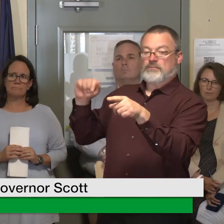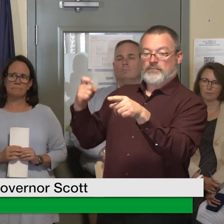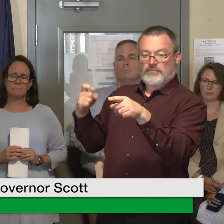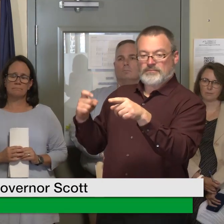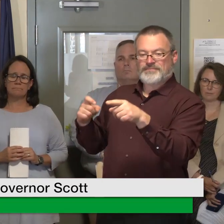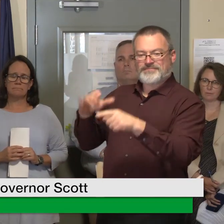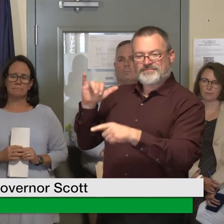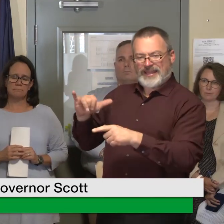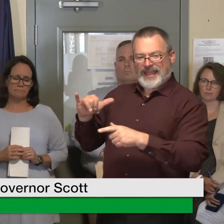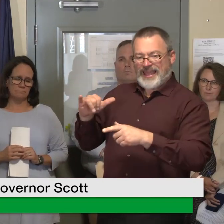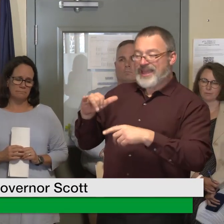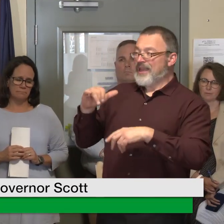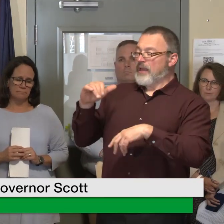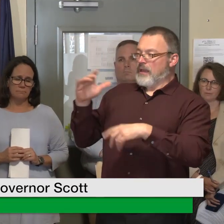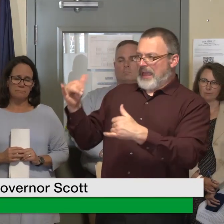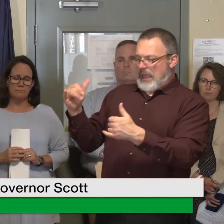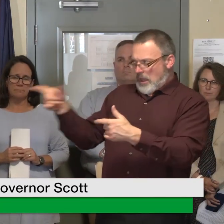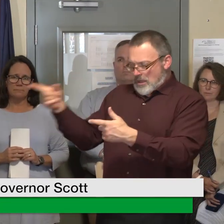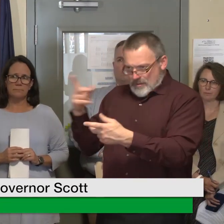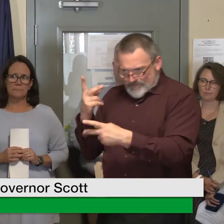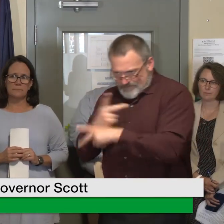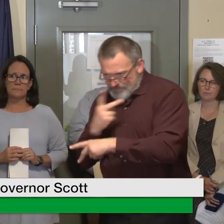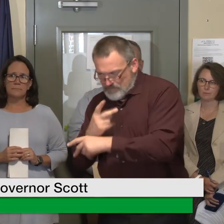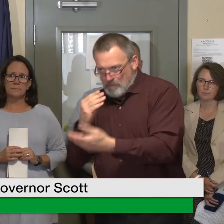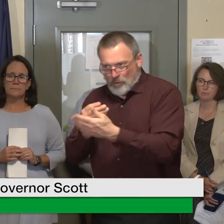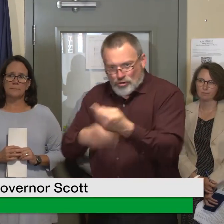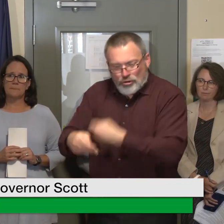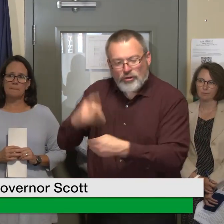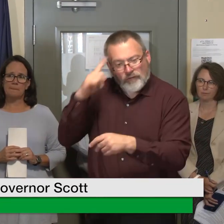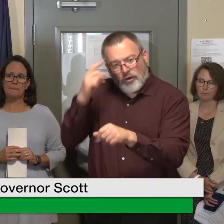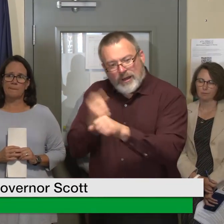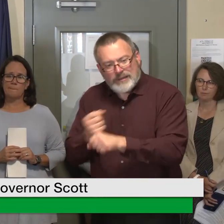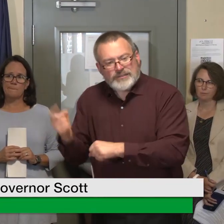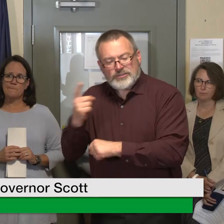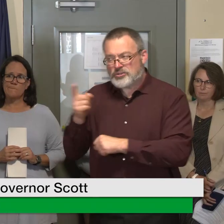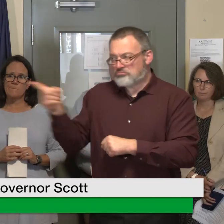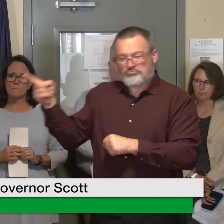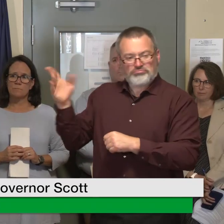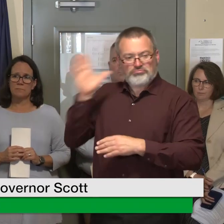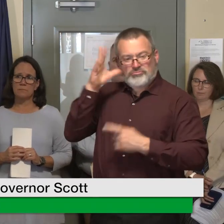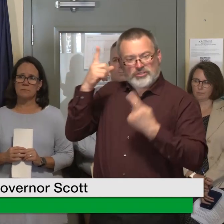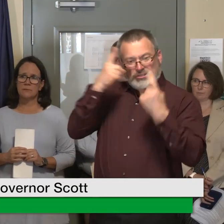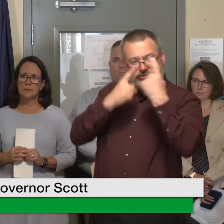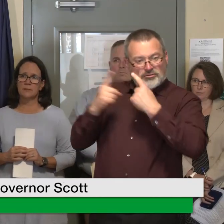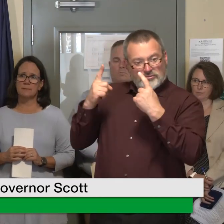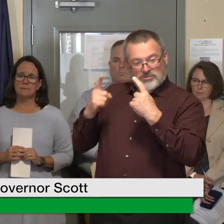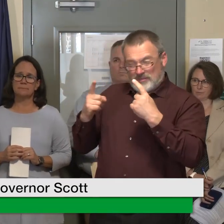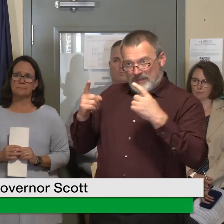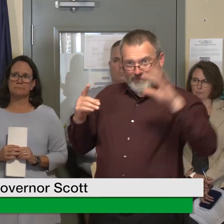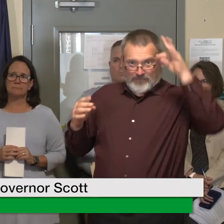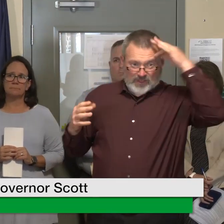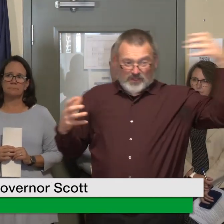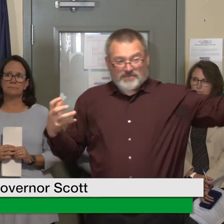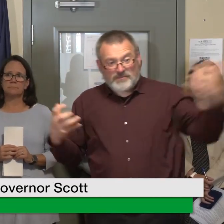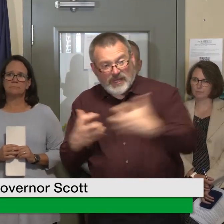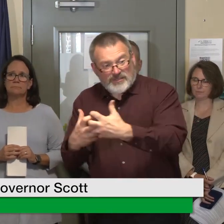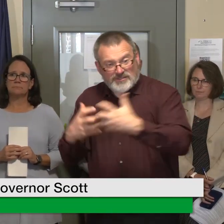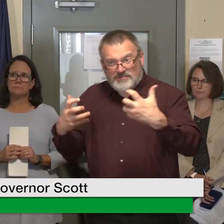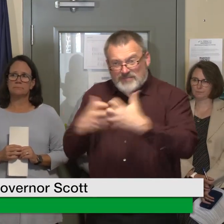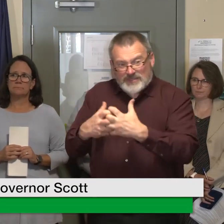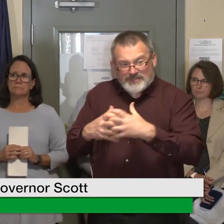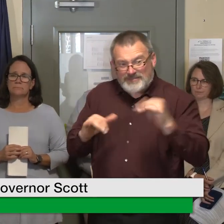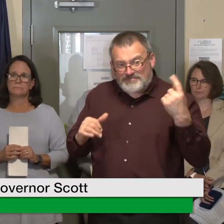are you still taking into account the federal match for some of last year's flood money? And what are you expecting? I mean, I guess we don't